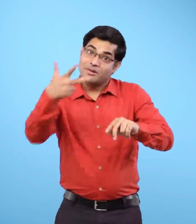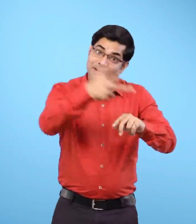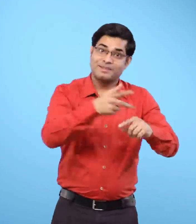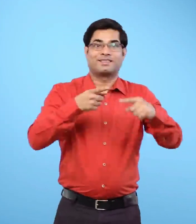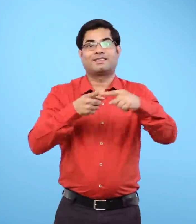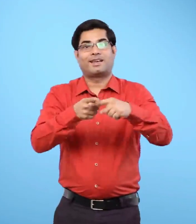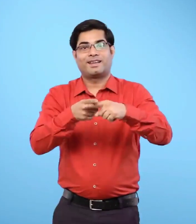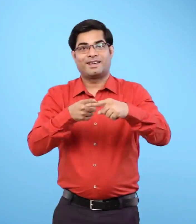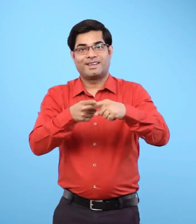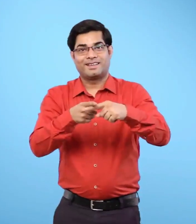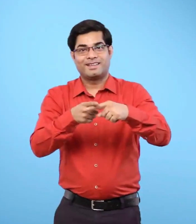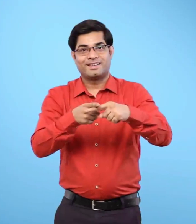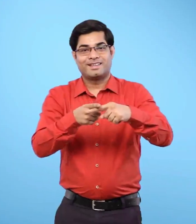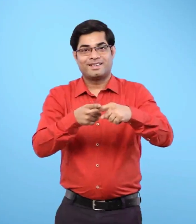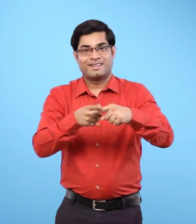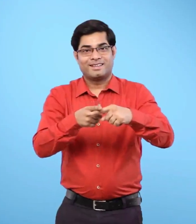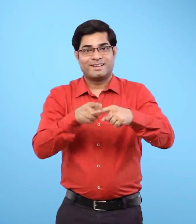and also Saturday